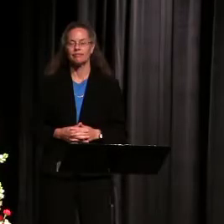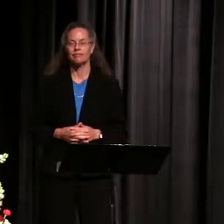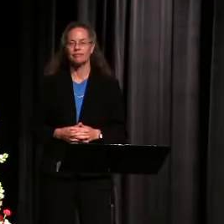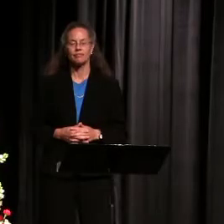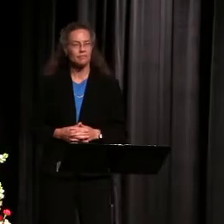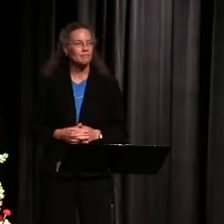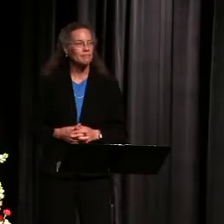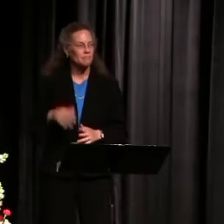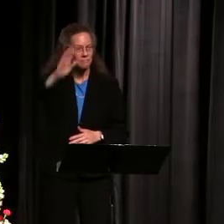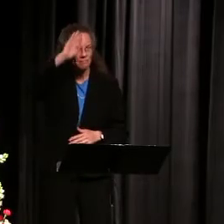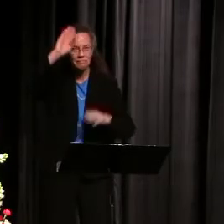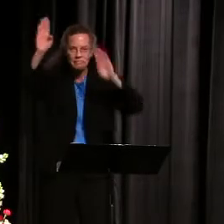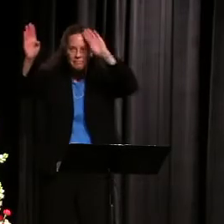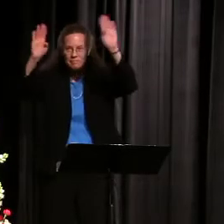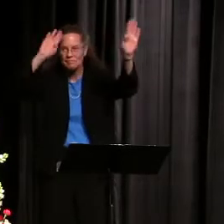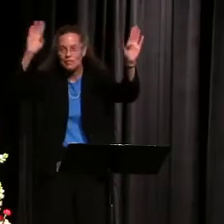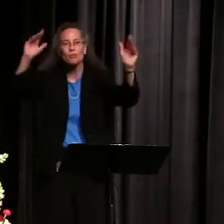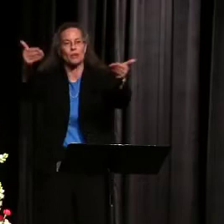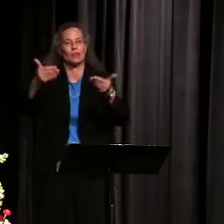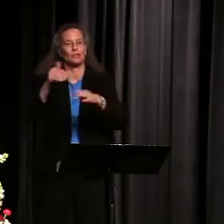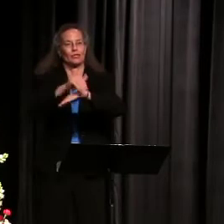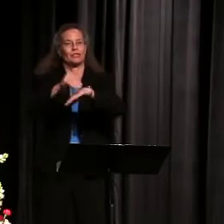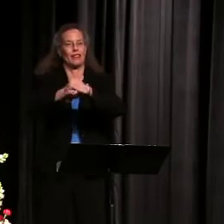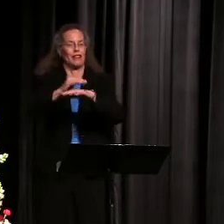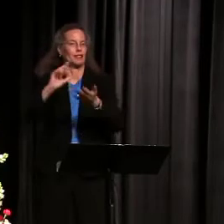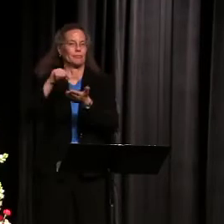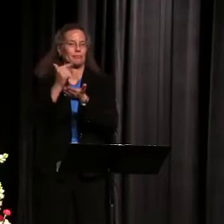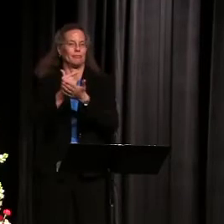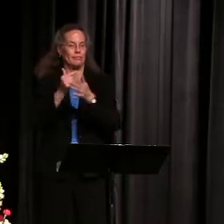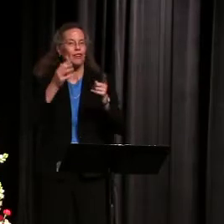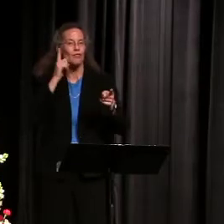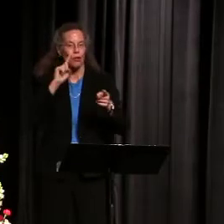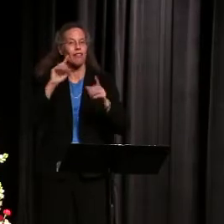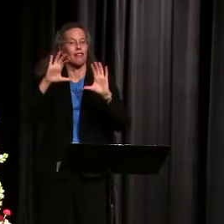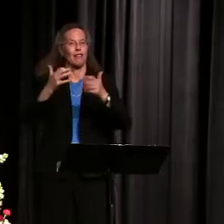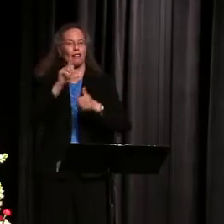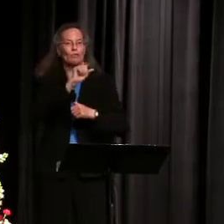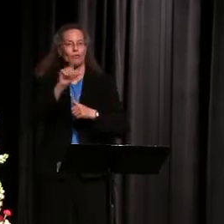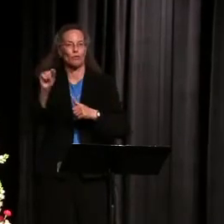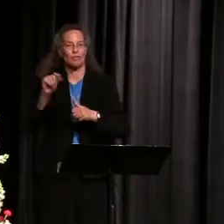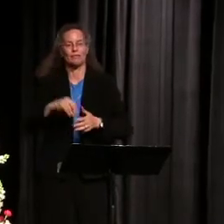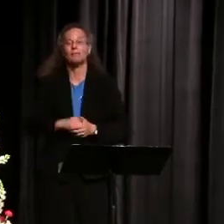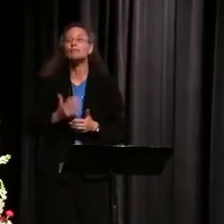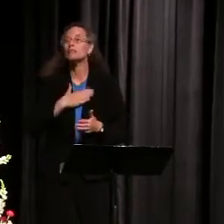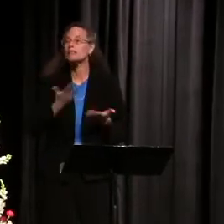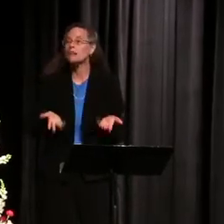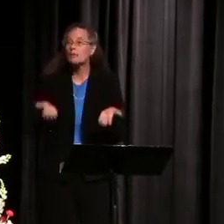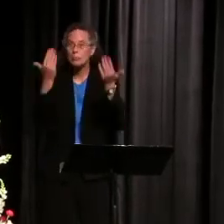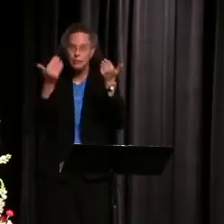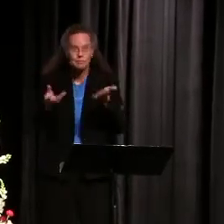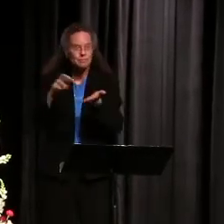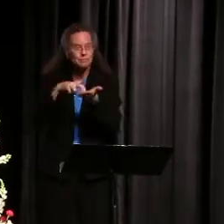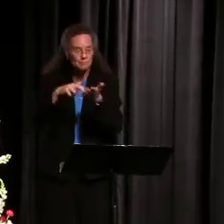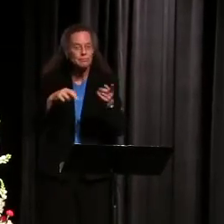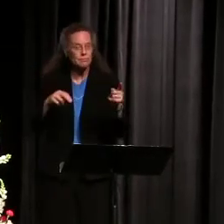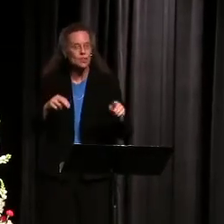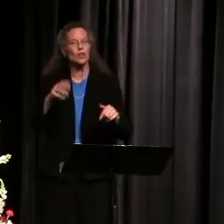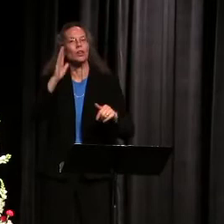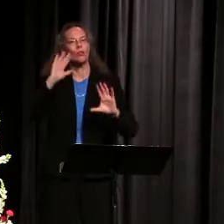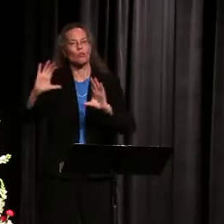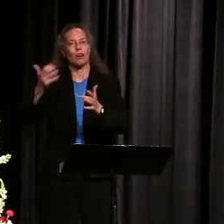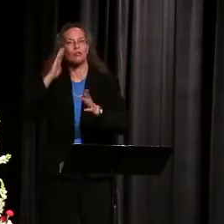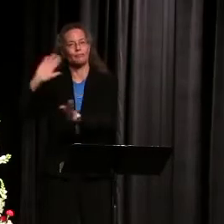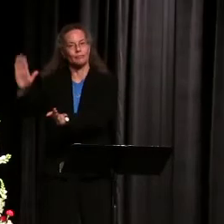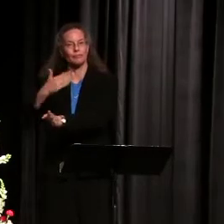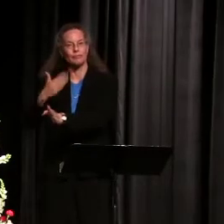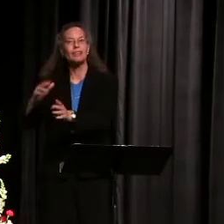Welcome to tonight's commencement ceremony for the class of 2020. Please stand while the Class of 2020 choir